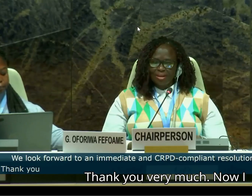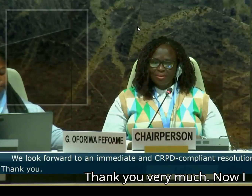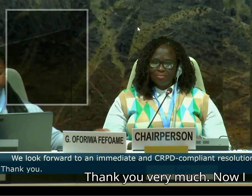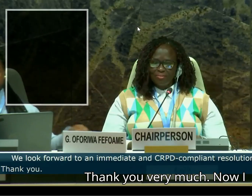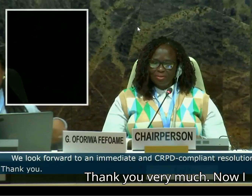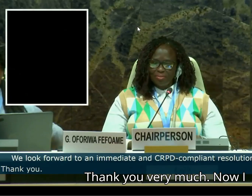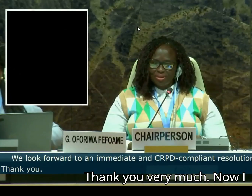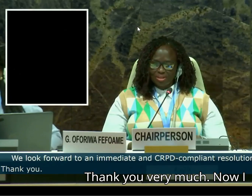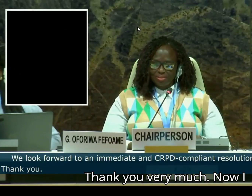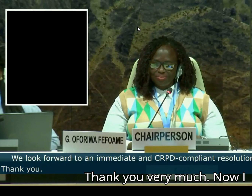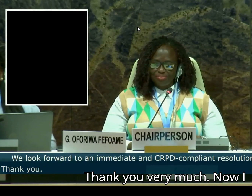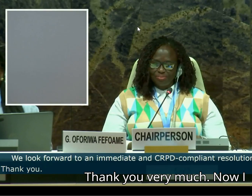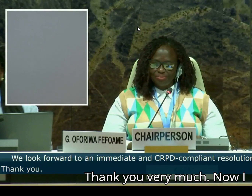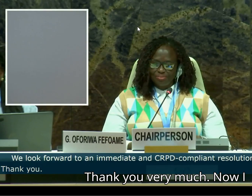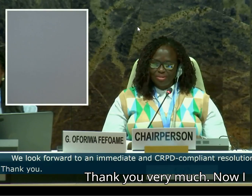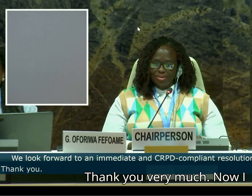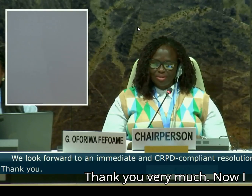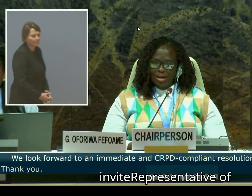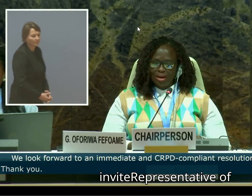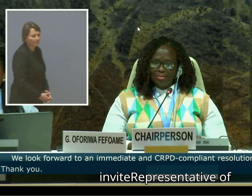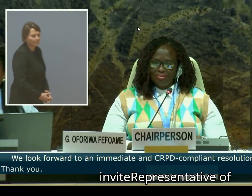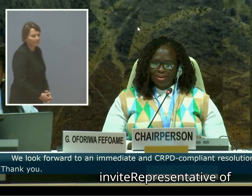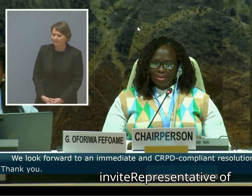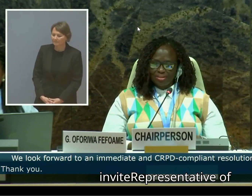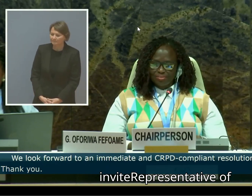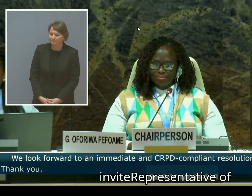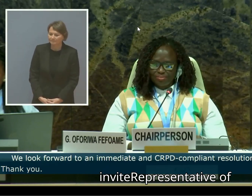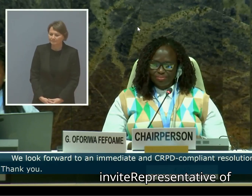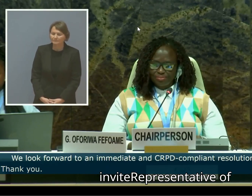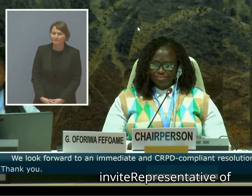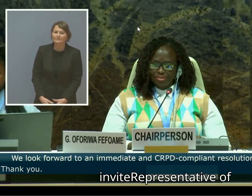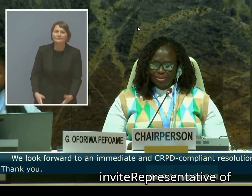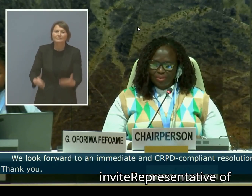Thank you very much. Now I invite